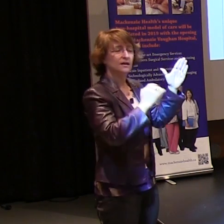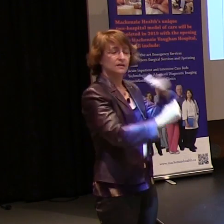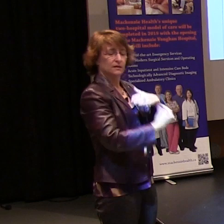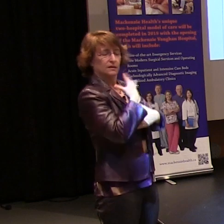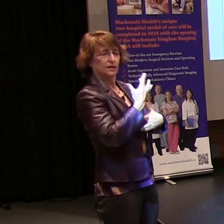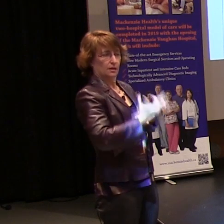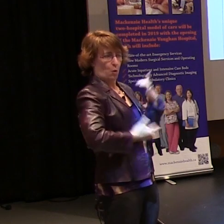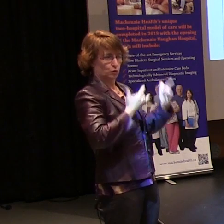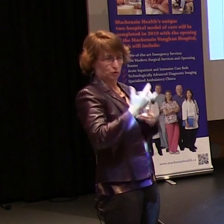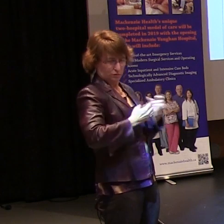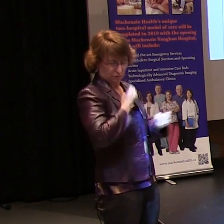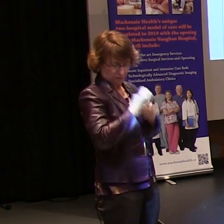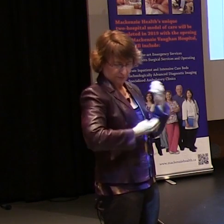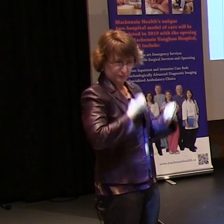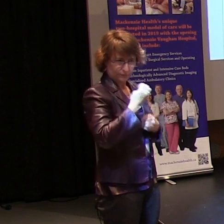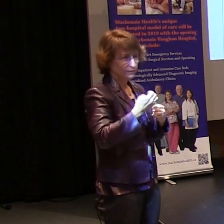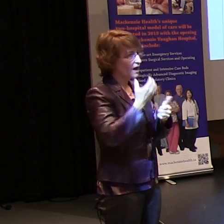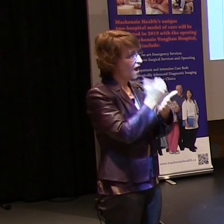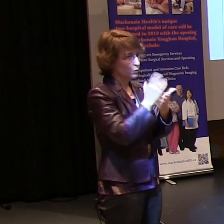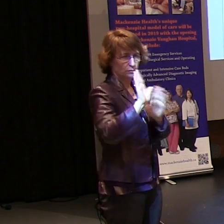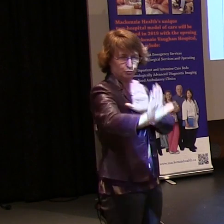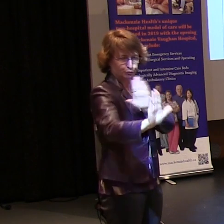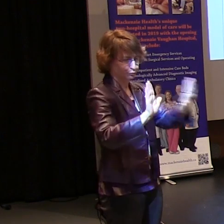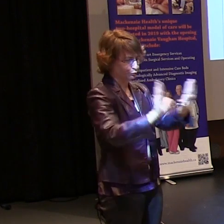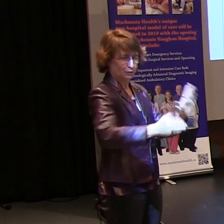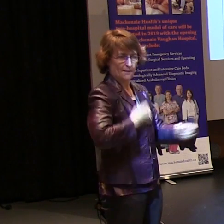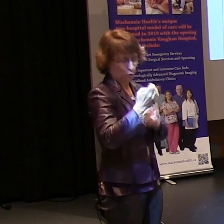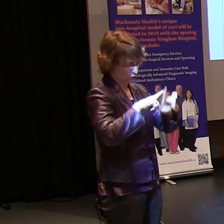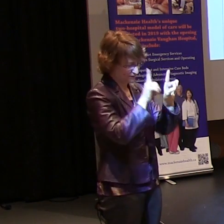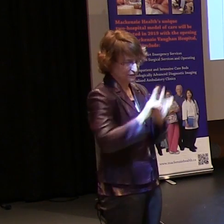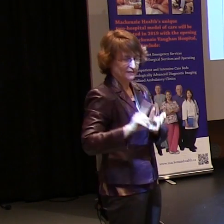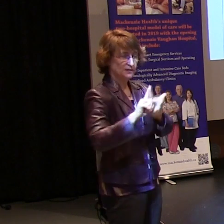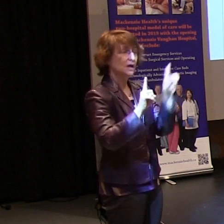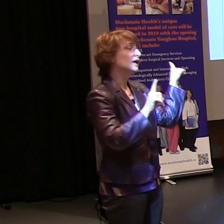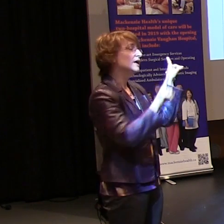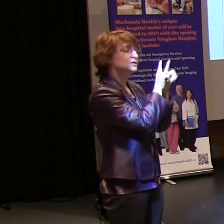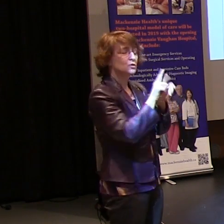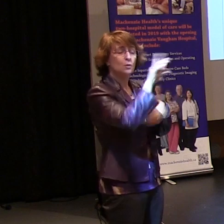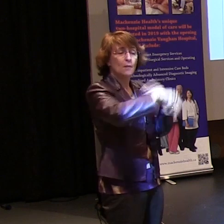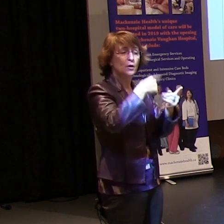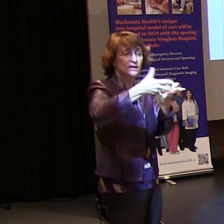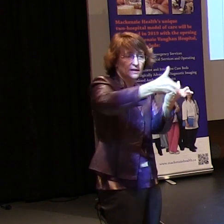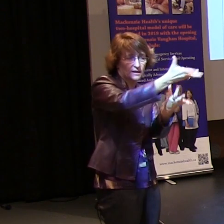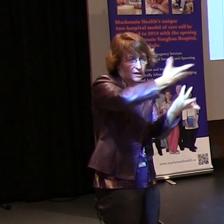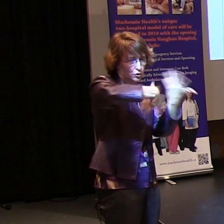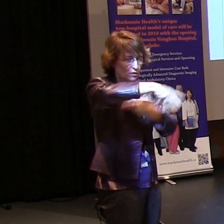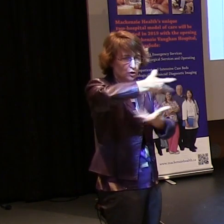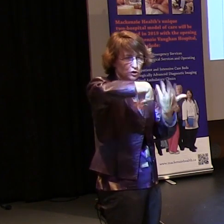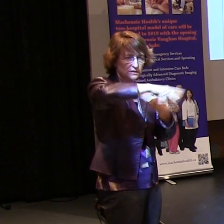emotion, and everyone has his own emotion. It's about interaction,